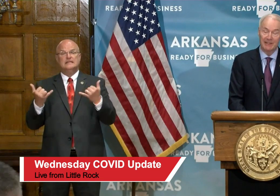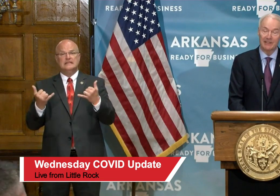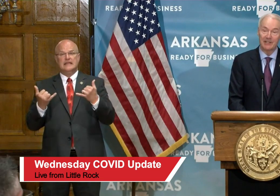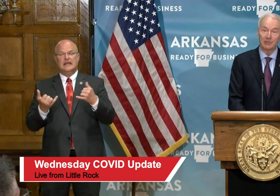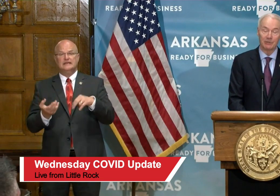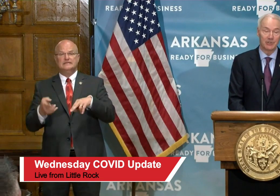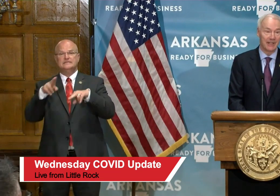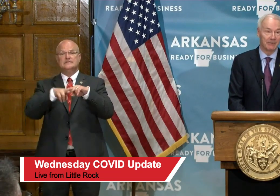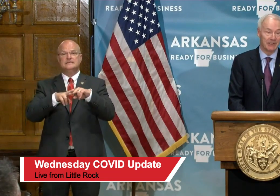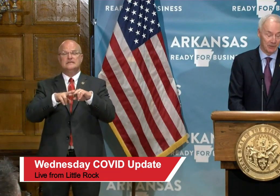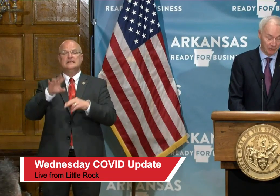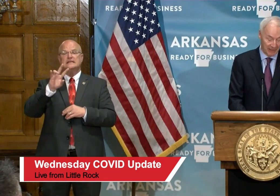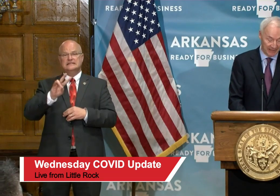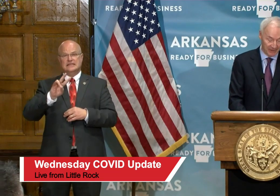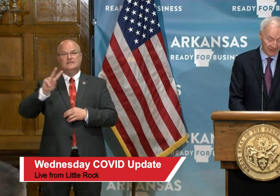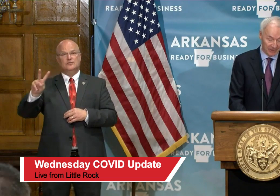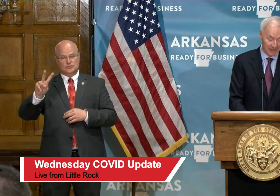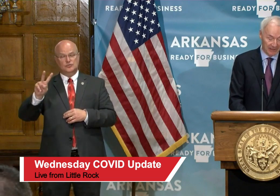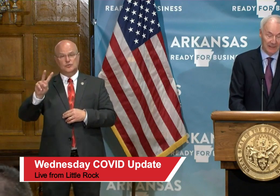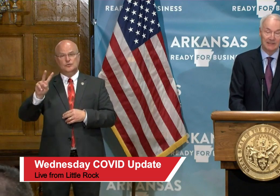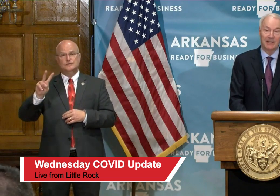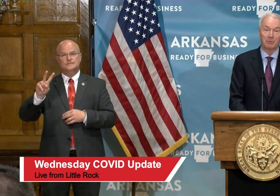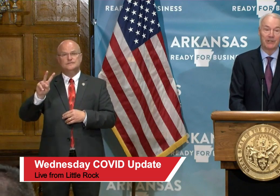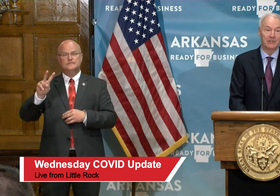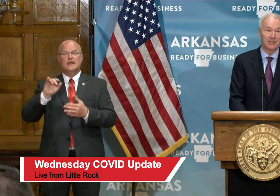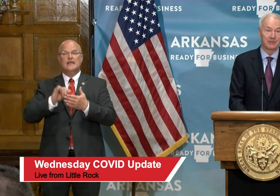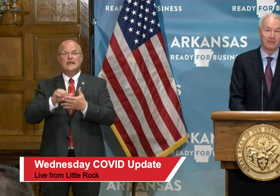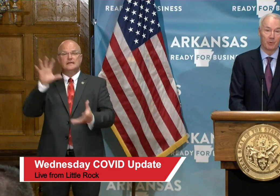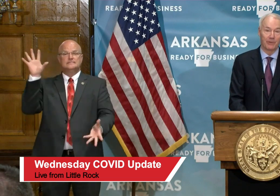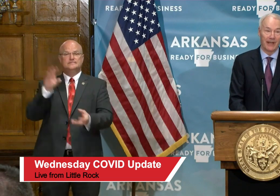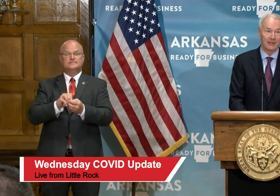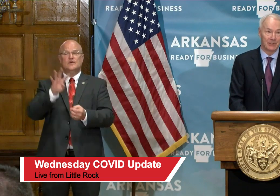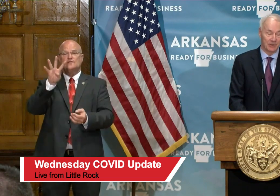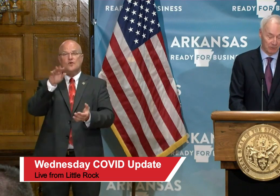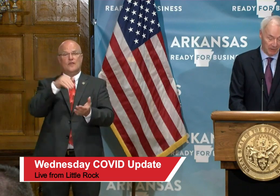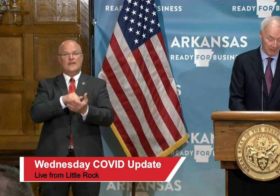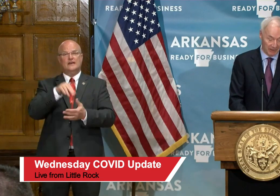Today we've had an additional 72 cases. That brings us to